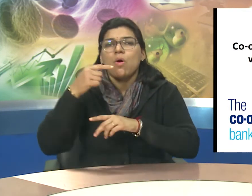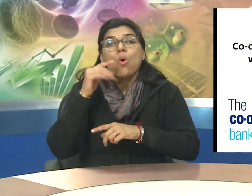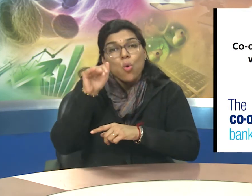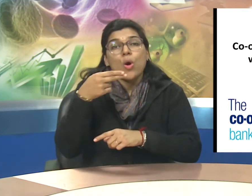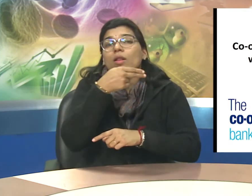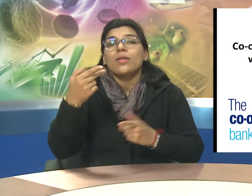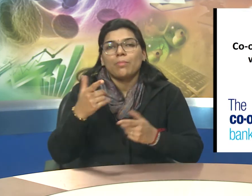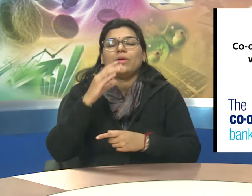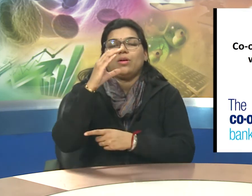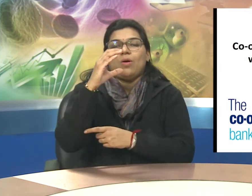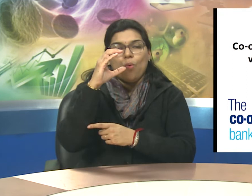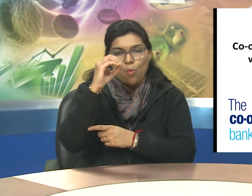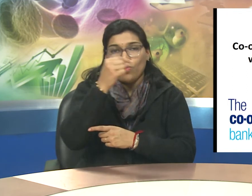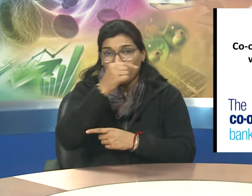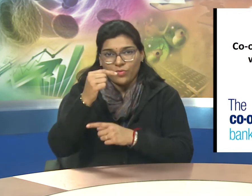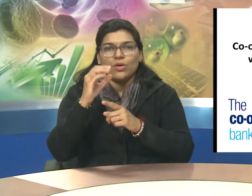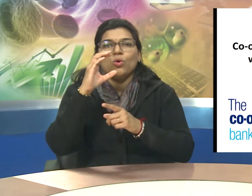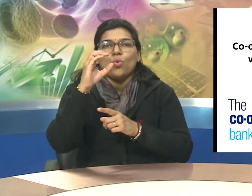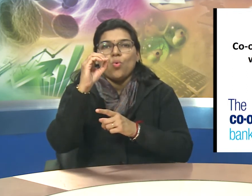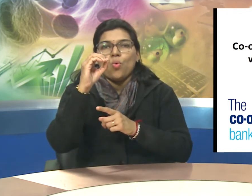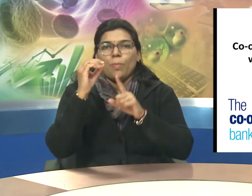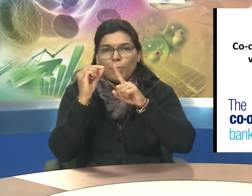a cooperative bank.